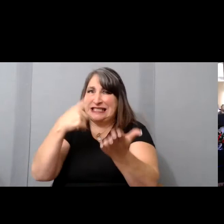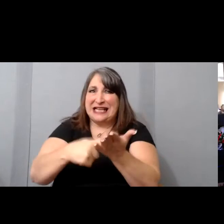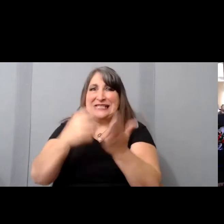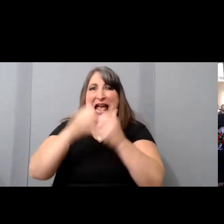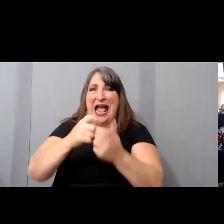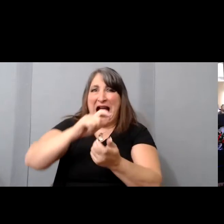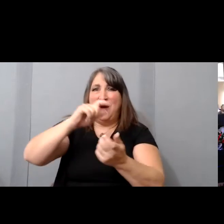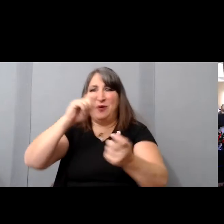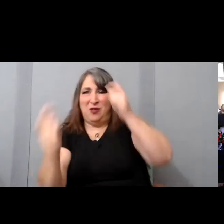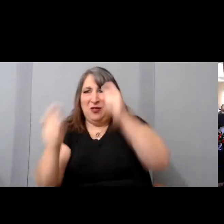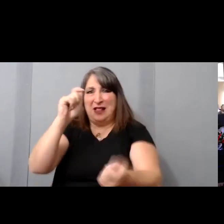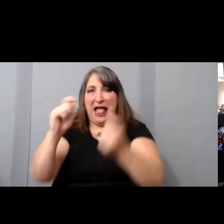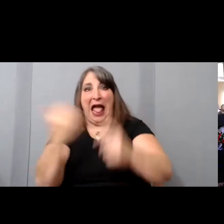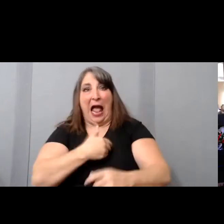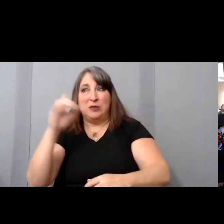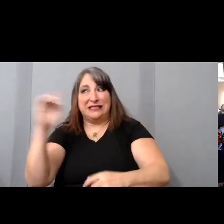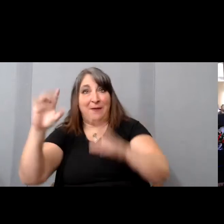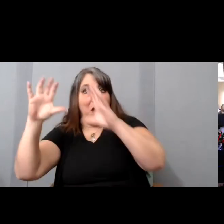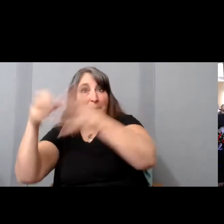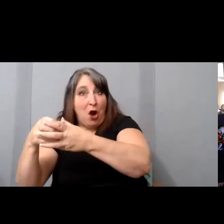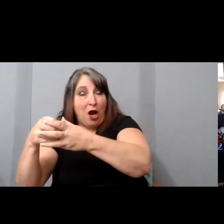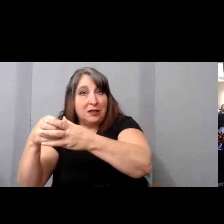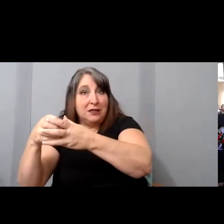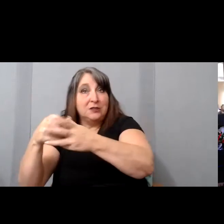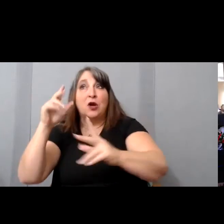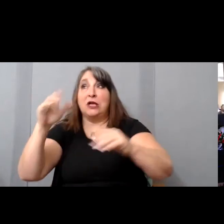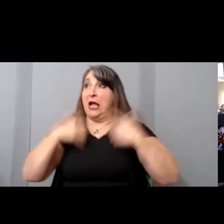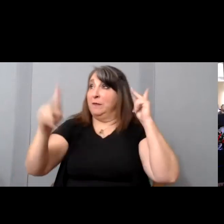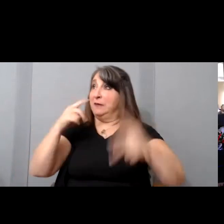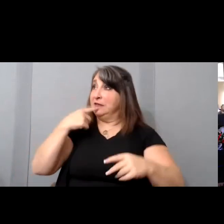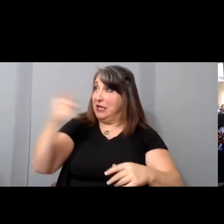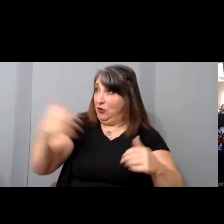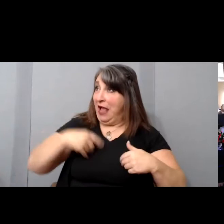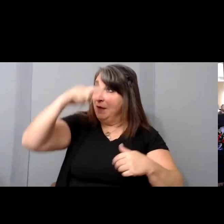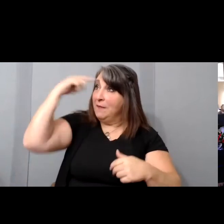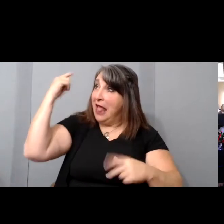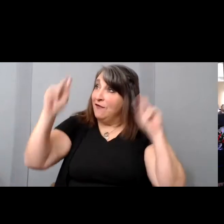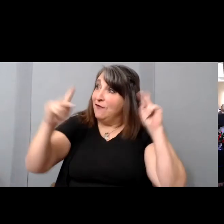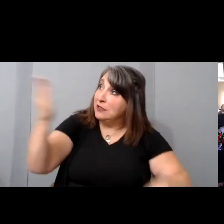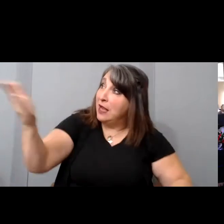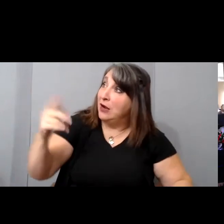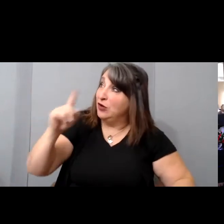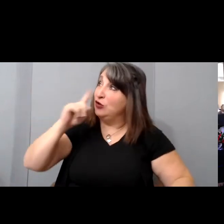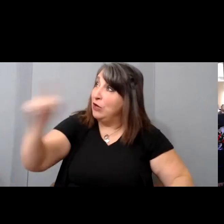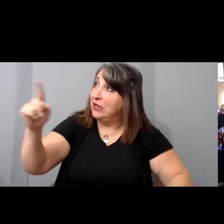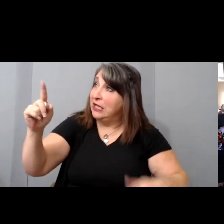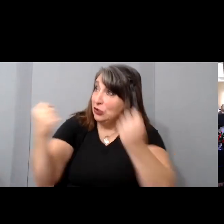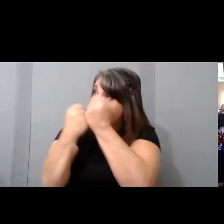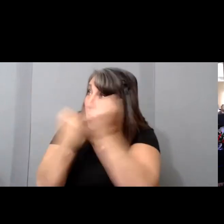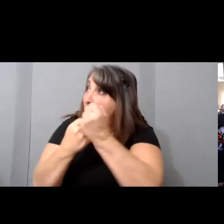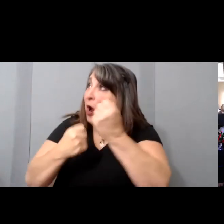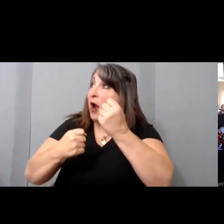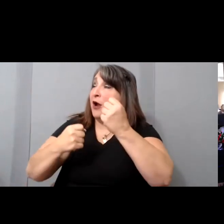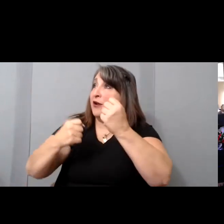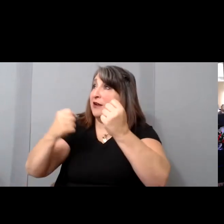this party, so that we can really, when people say, are you've got Black votes there, are you really taking advantage? Are you being supportive of it? It is